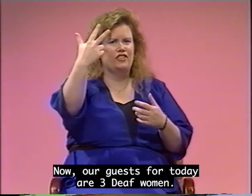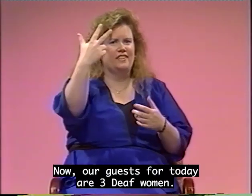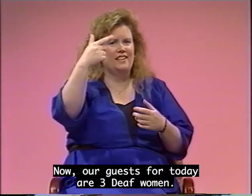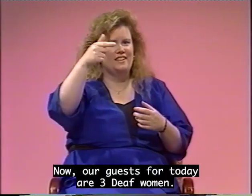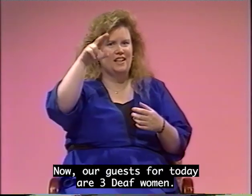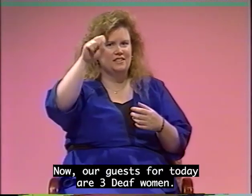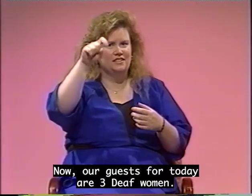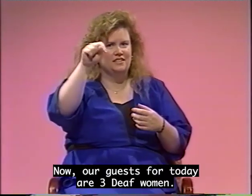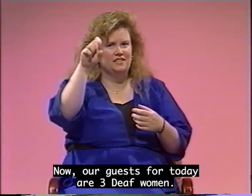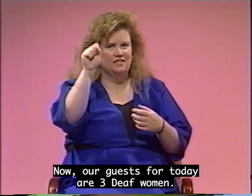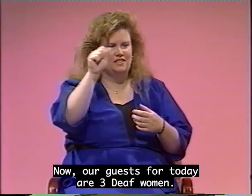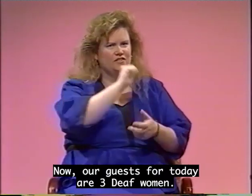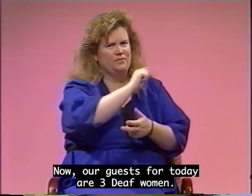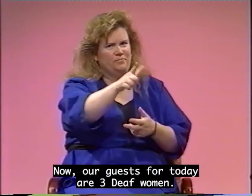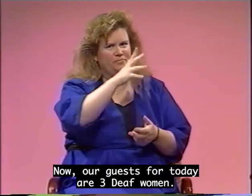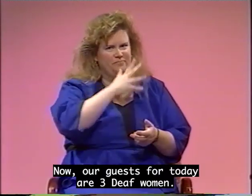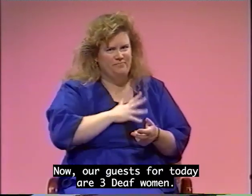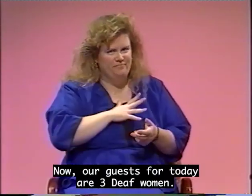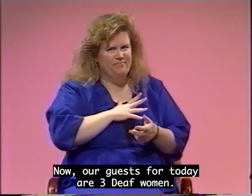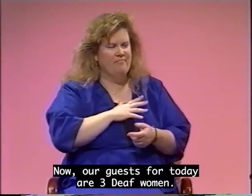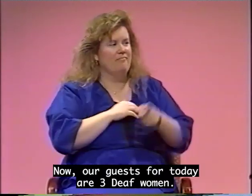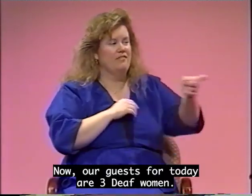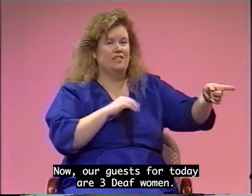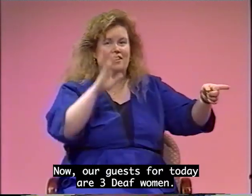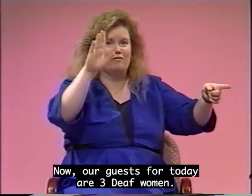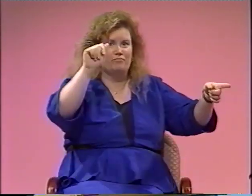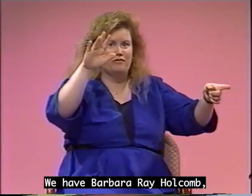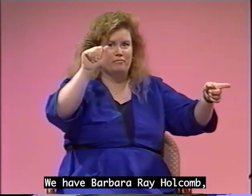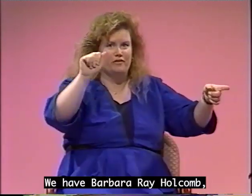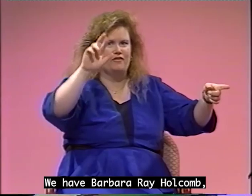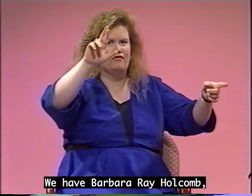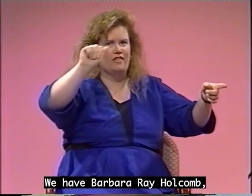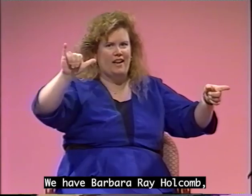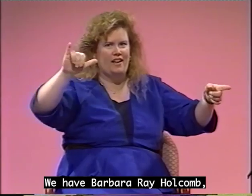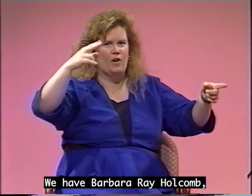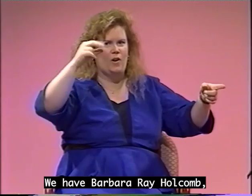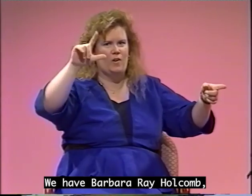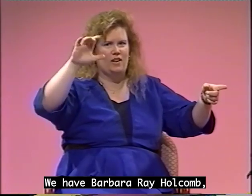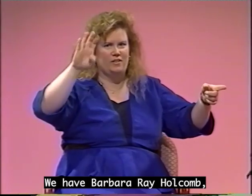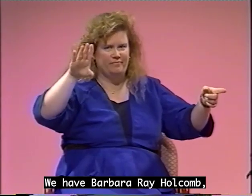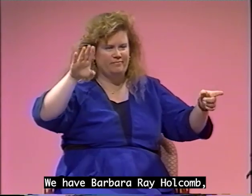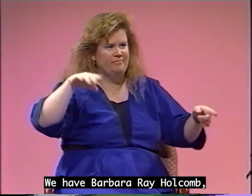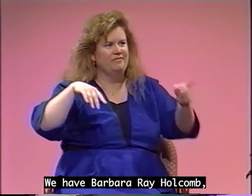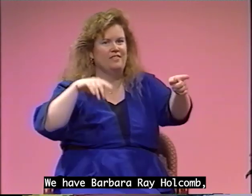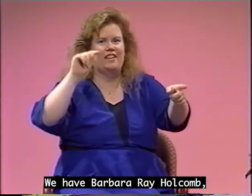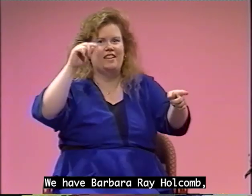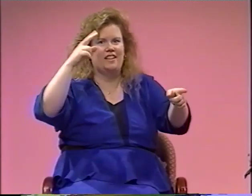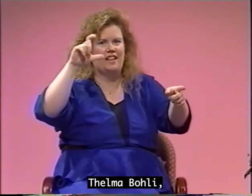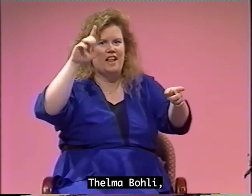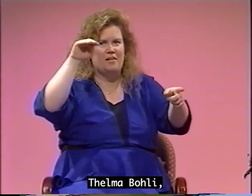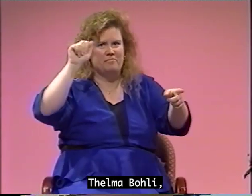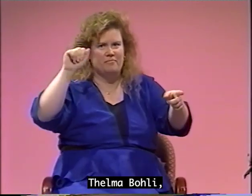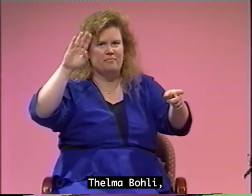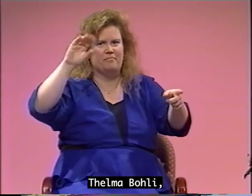Now, our guests for today are three deaf women. We have Barbara Ray Holcomb, Thelma